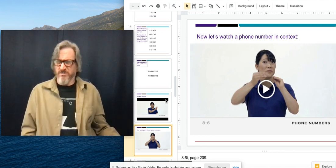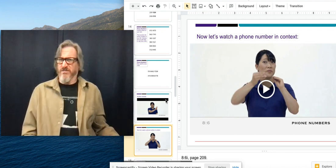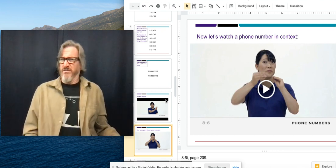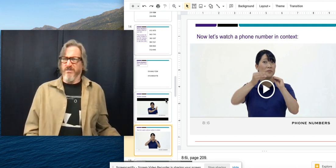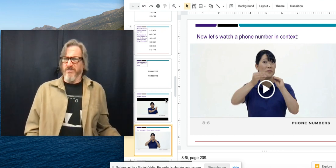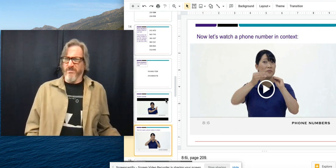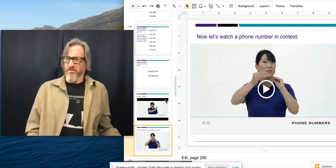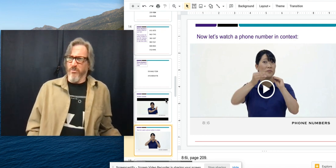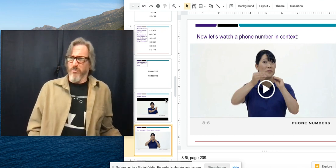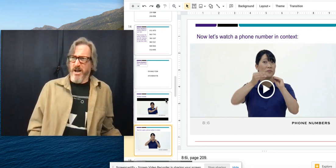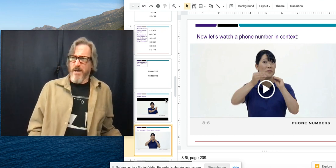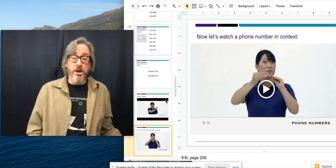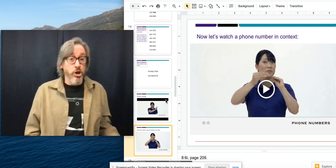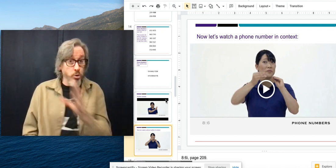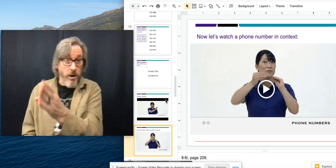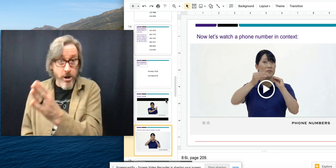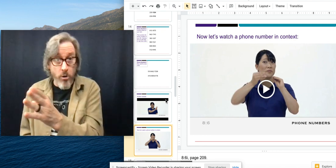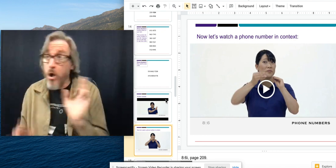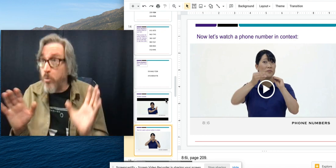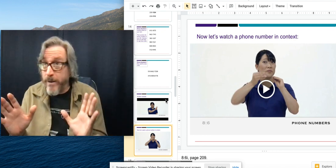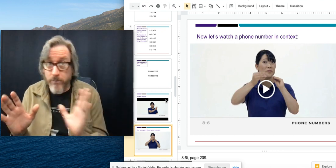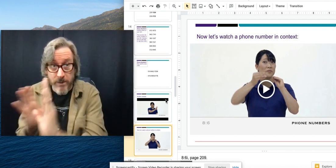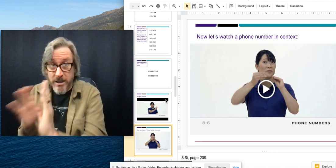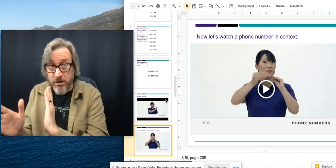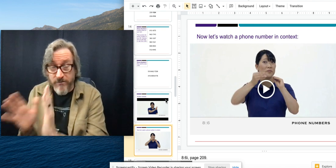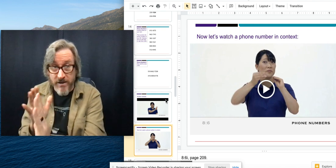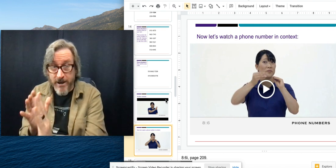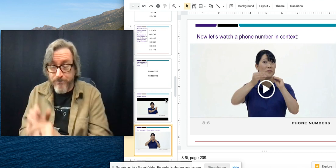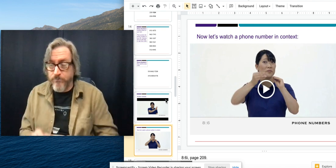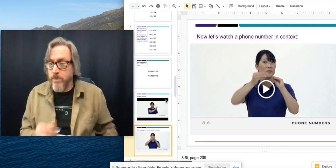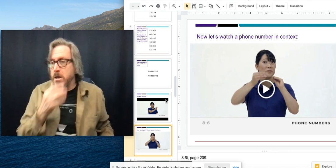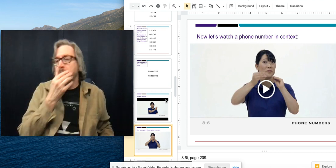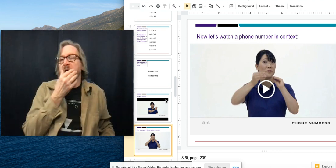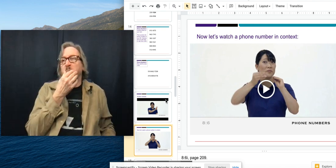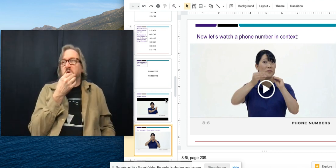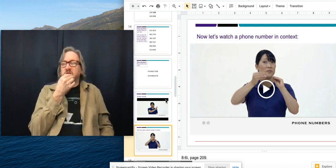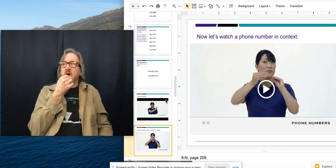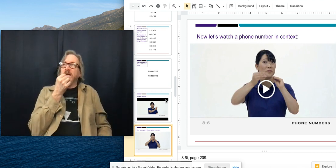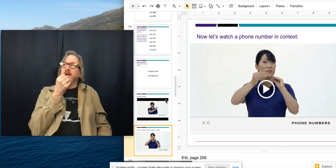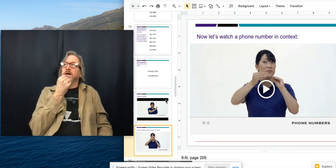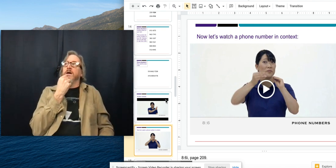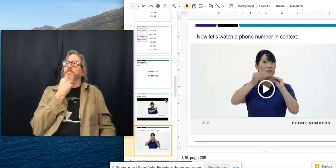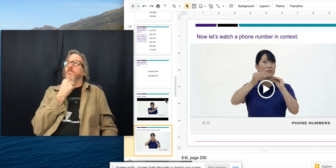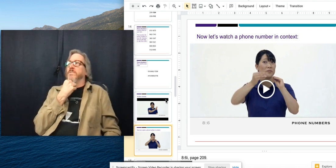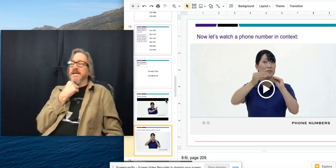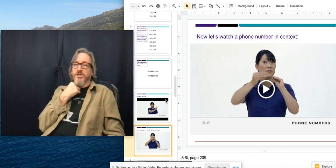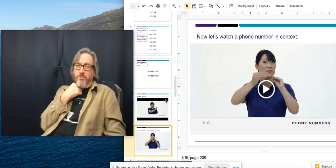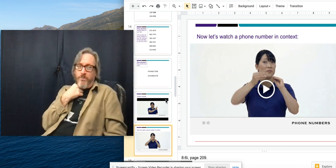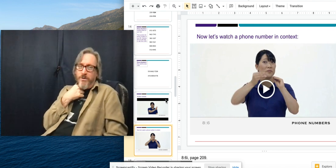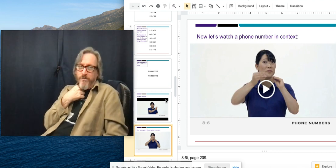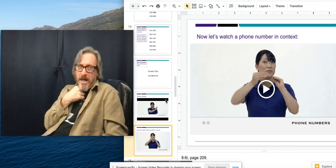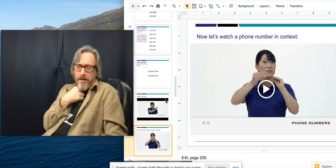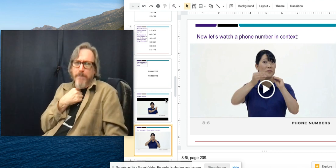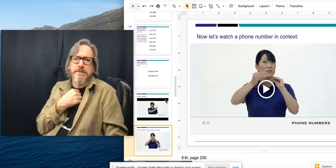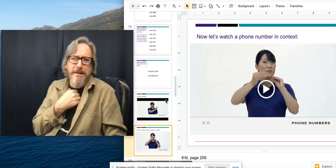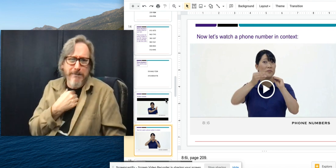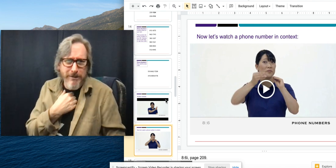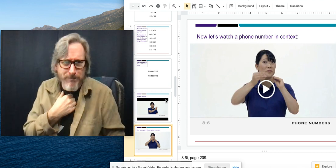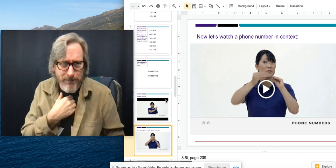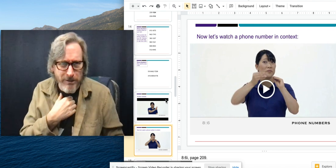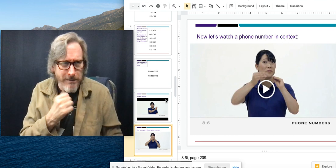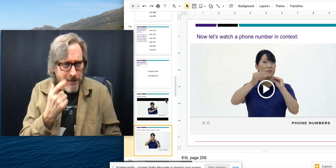goes, "What happened?" You want to know. Oh, wait, let me clarify that. We were talking last year when we were able